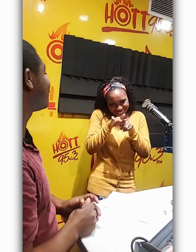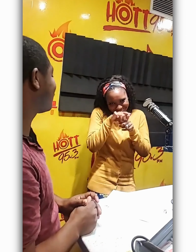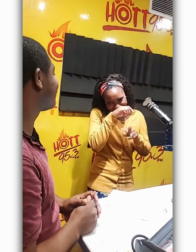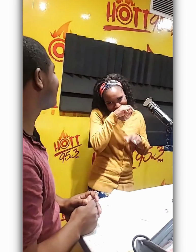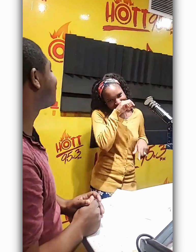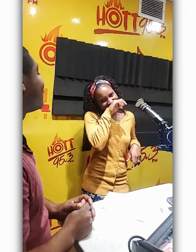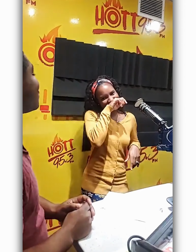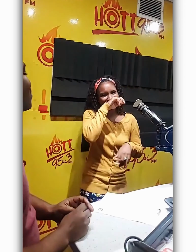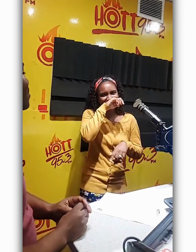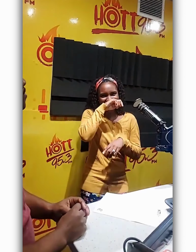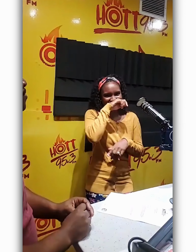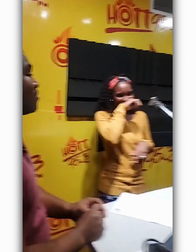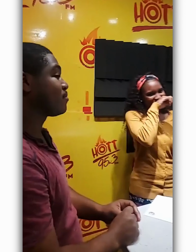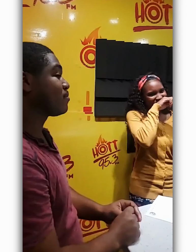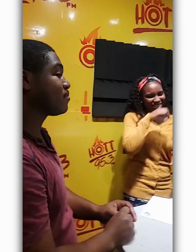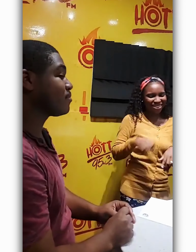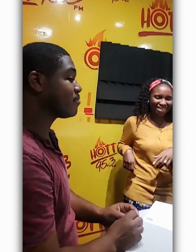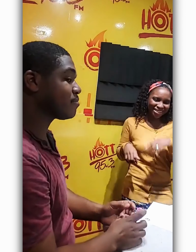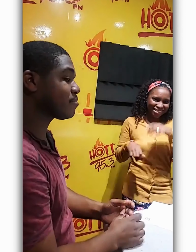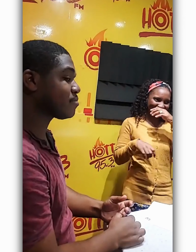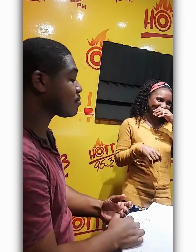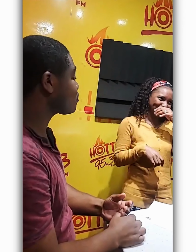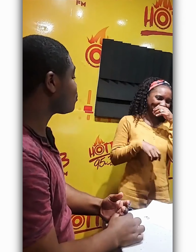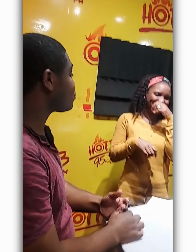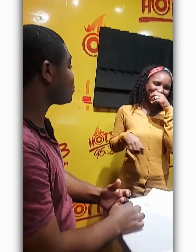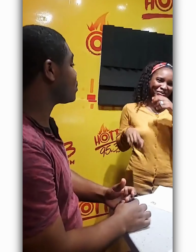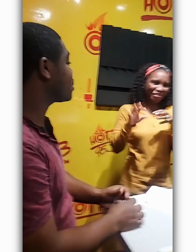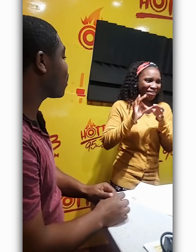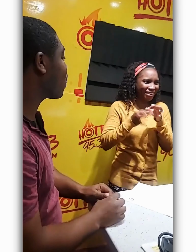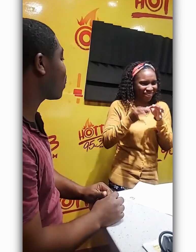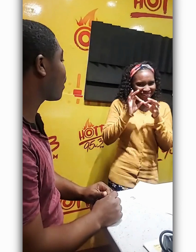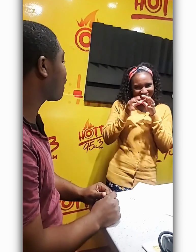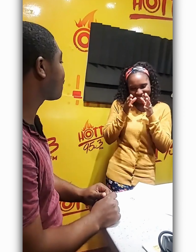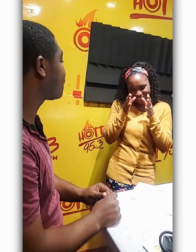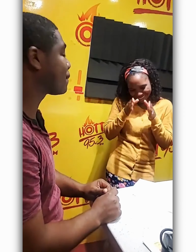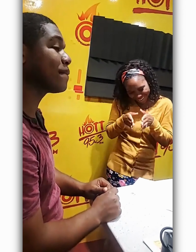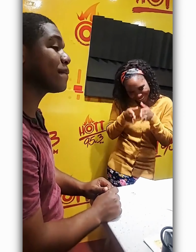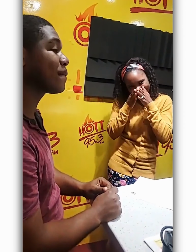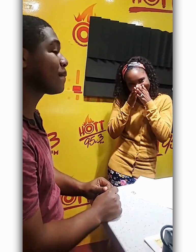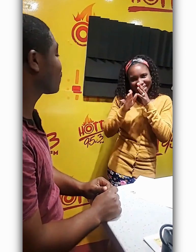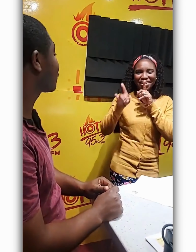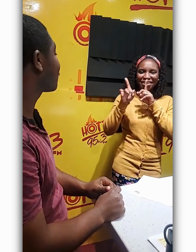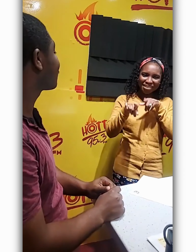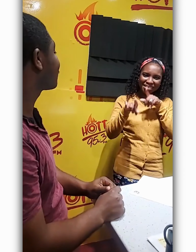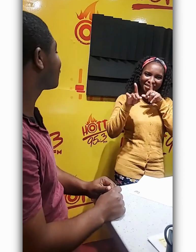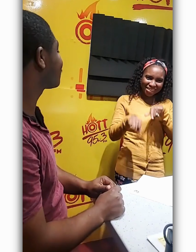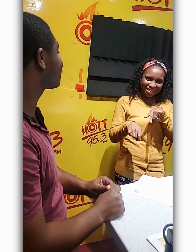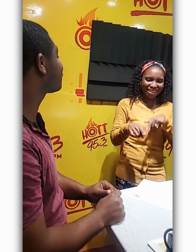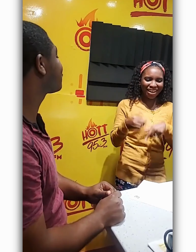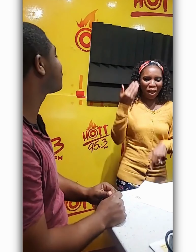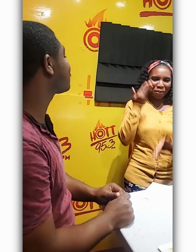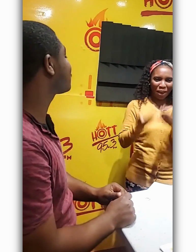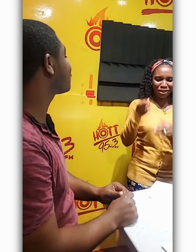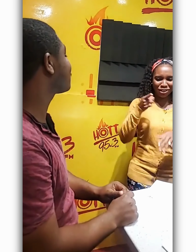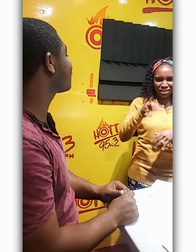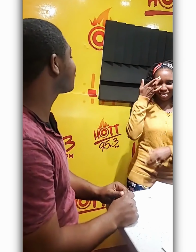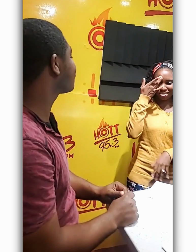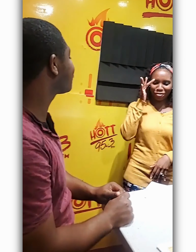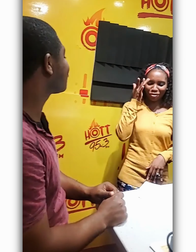interpreter is answering Uncle Sluggy. I know she being mischievous or wicked or naughty. Not